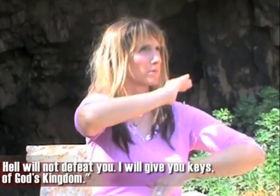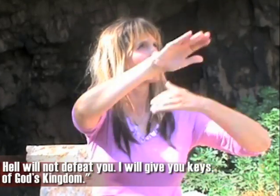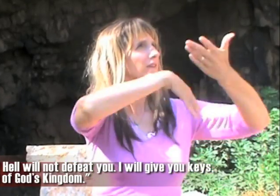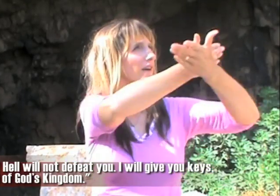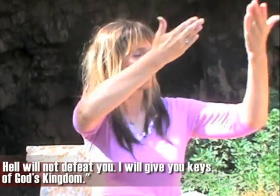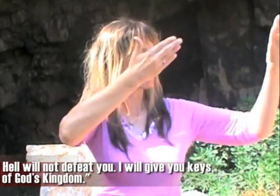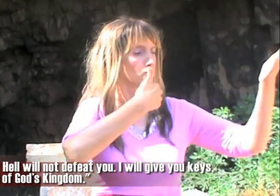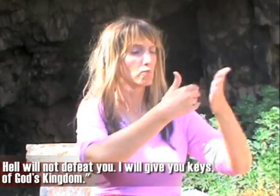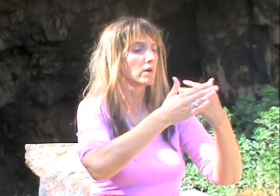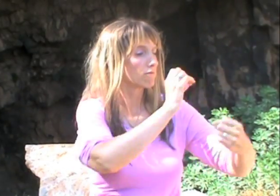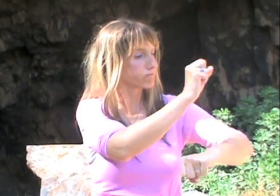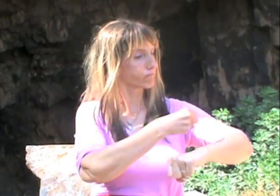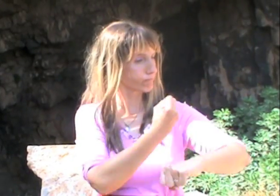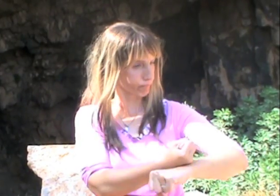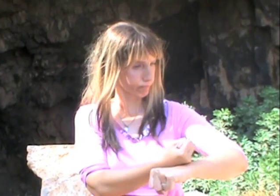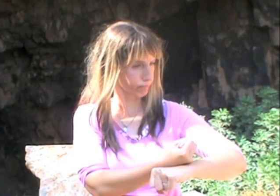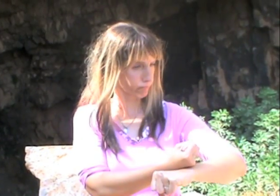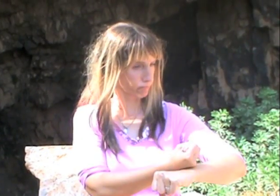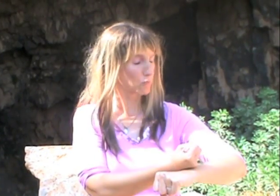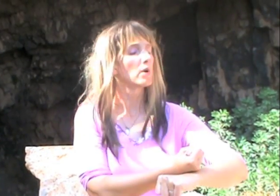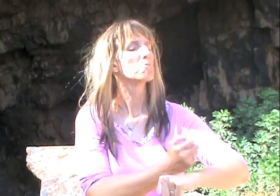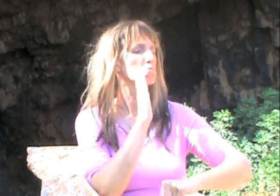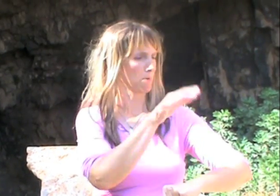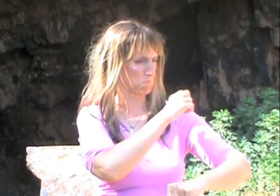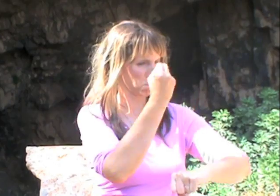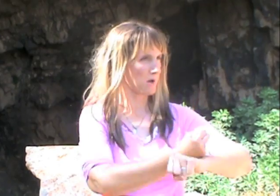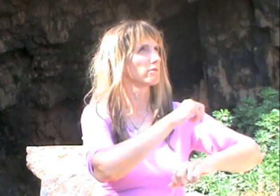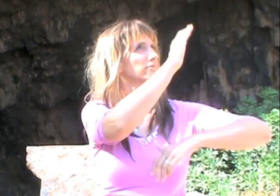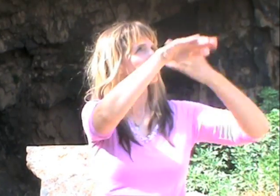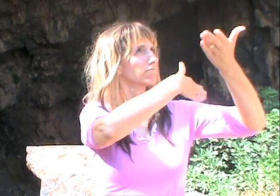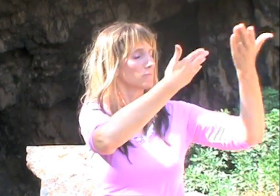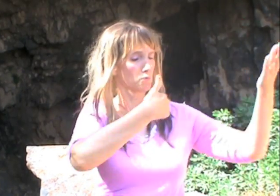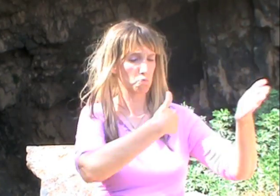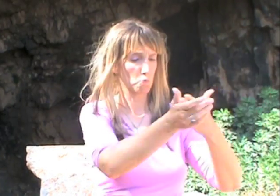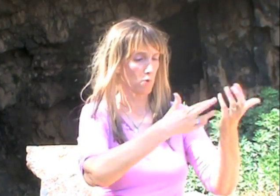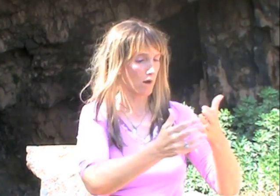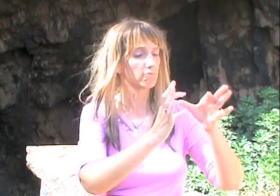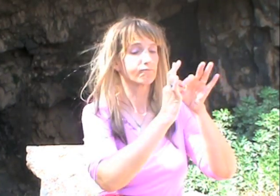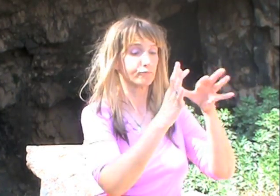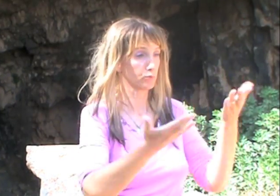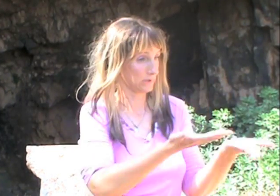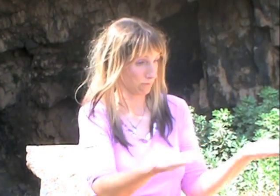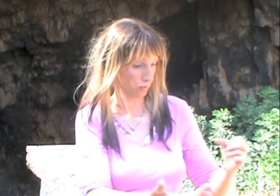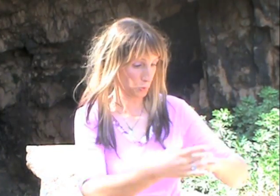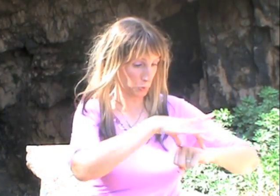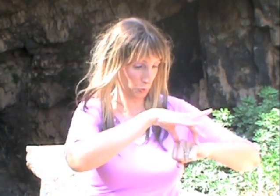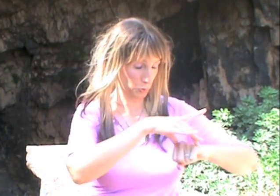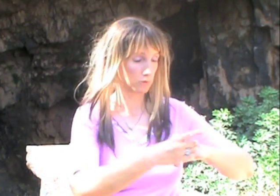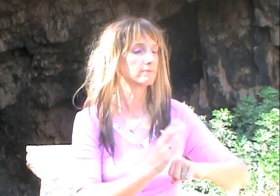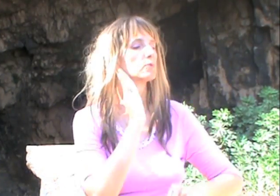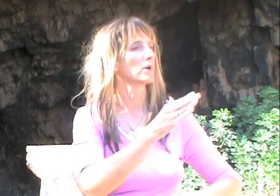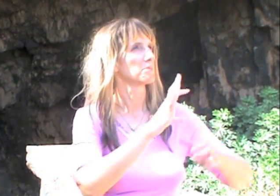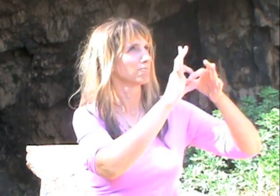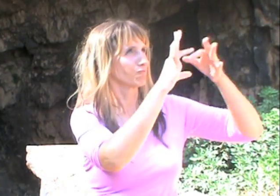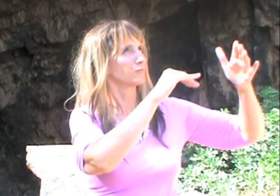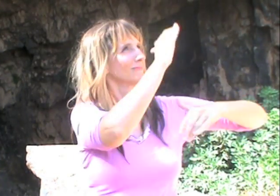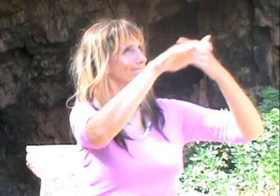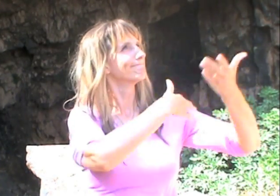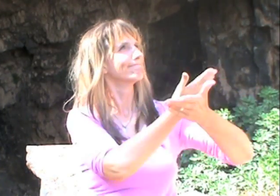of heaven. And whatever you bind on earth will be bound in heaven, and whatever you loose on earth will be loosed in